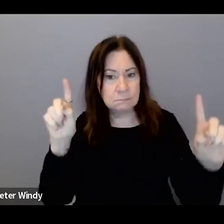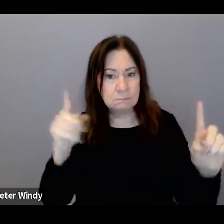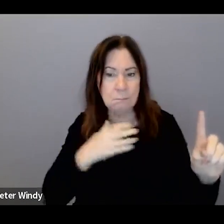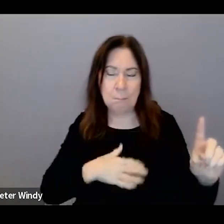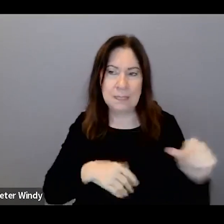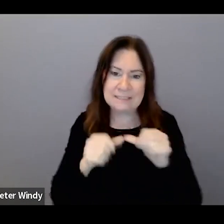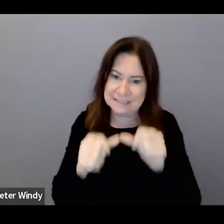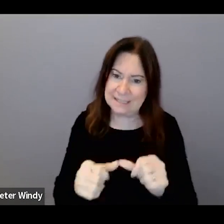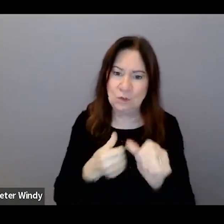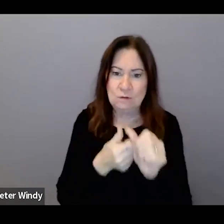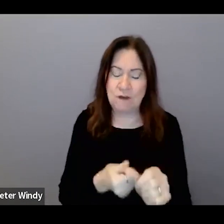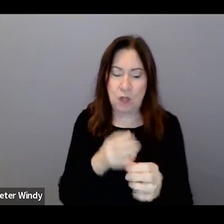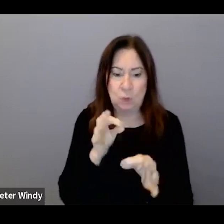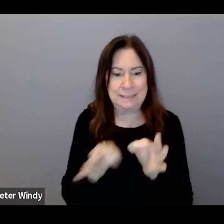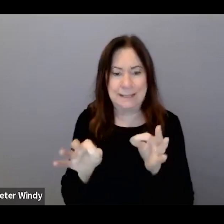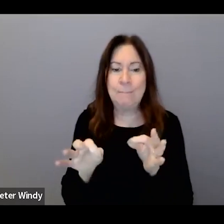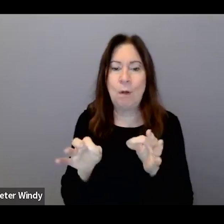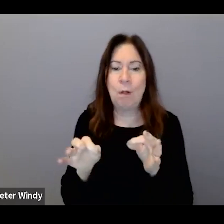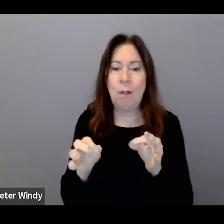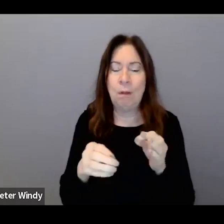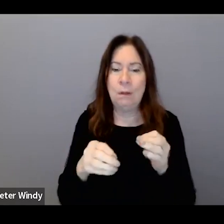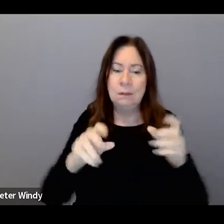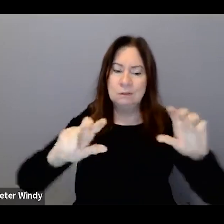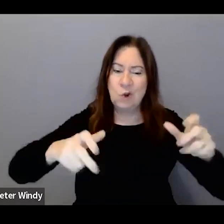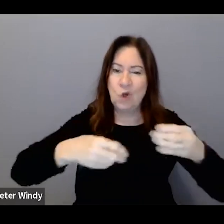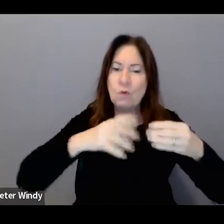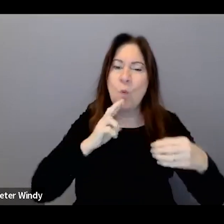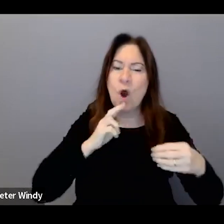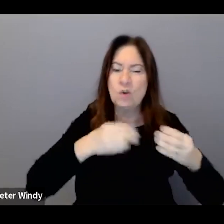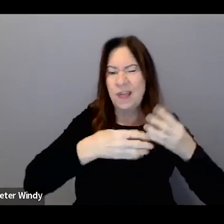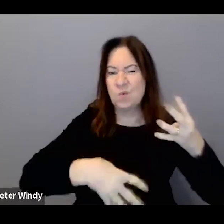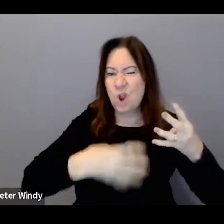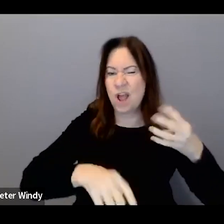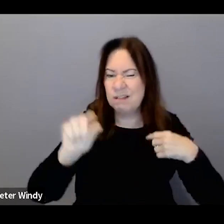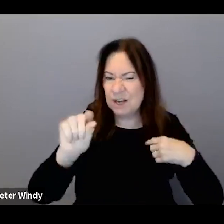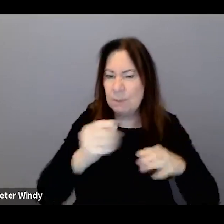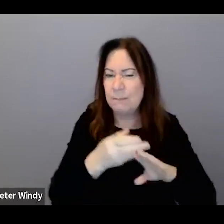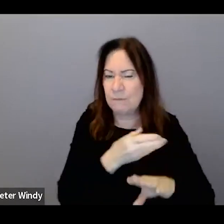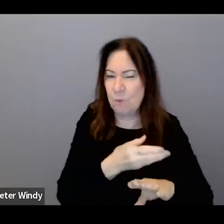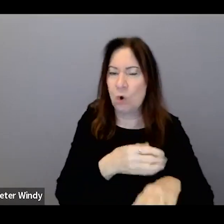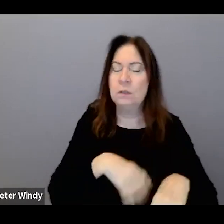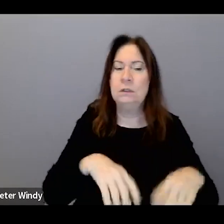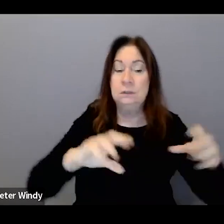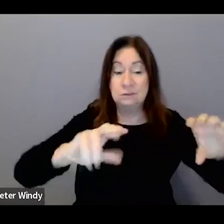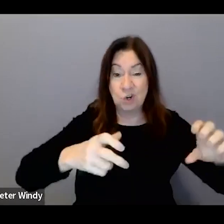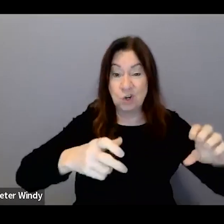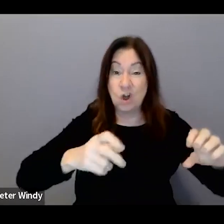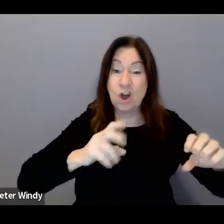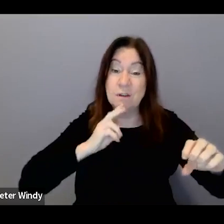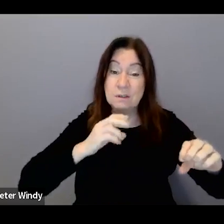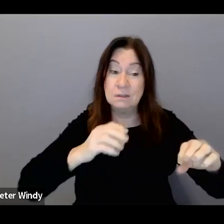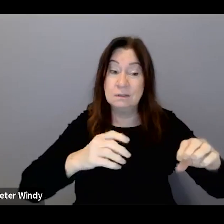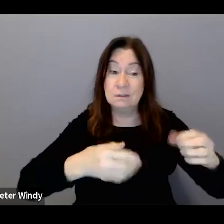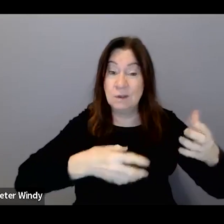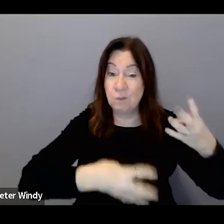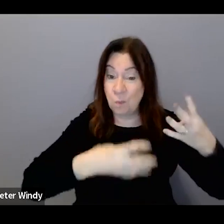to follow this simple flushing protocol daily. Again, run the water from the faucet you're using to gather water